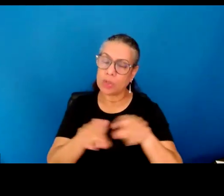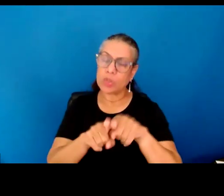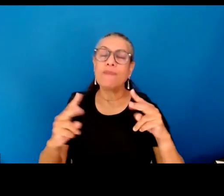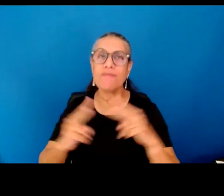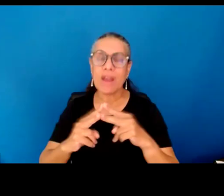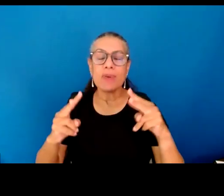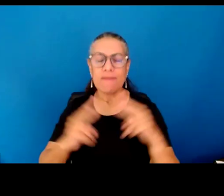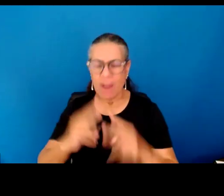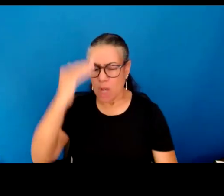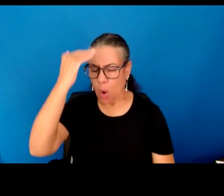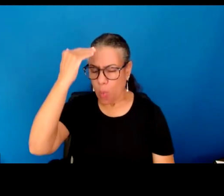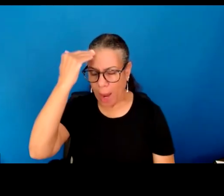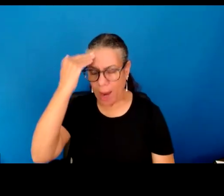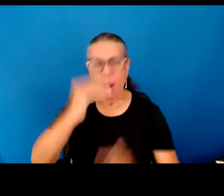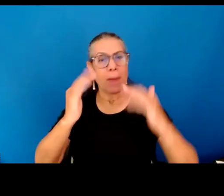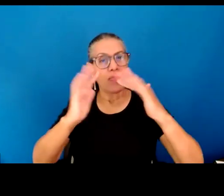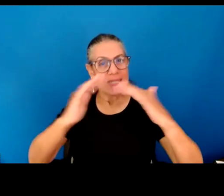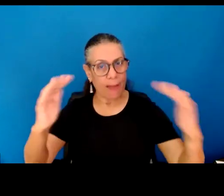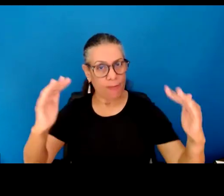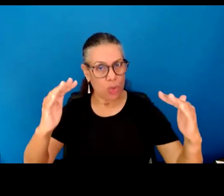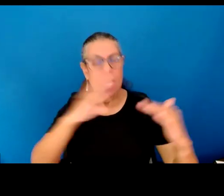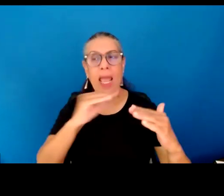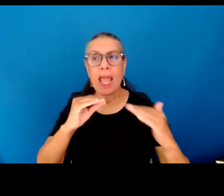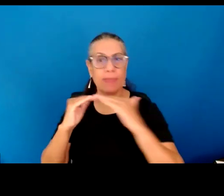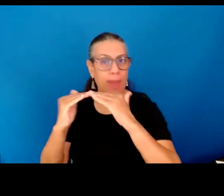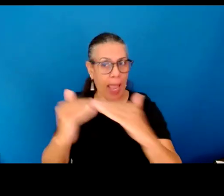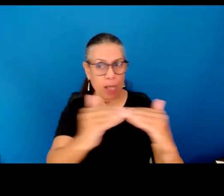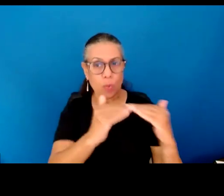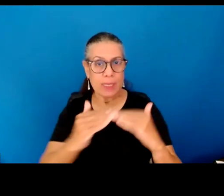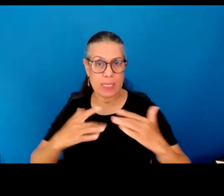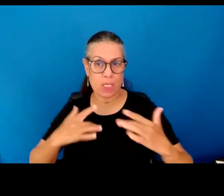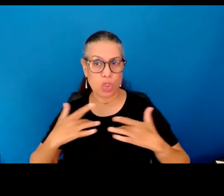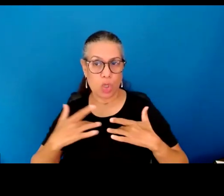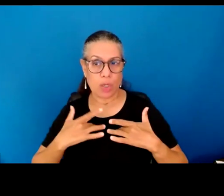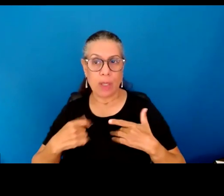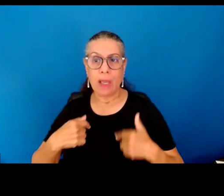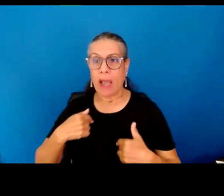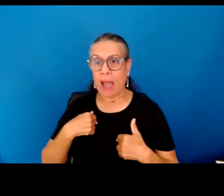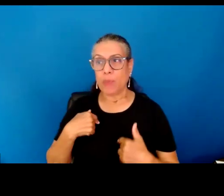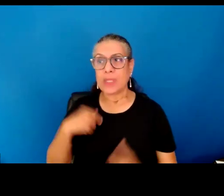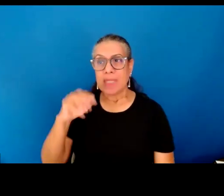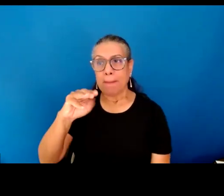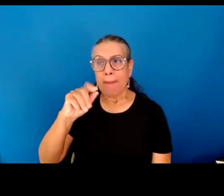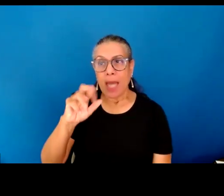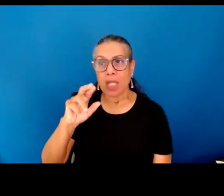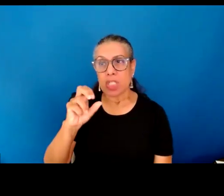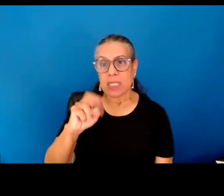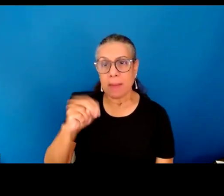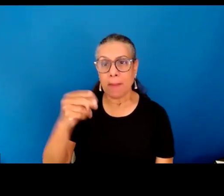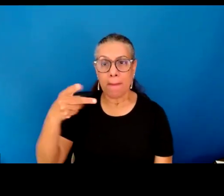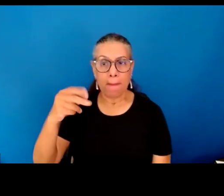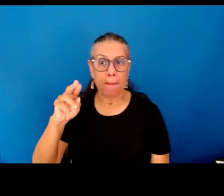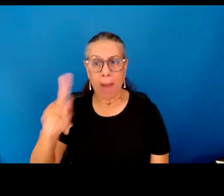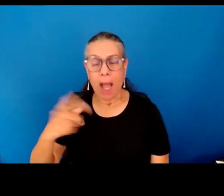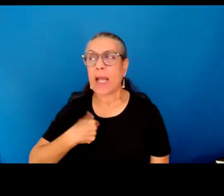really cognizant of the diversity and equity concerns. I went to Madison Park. I'm from Dorchester Uphams.